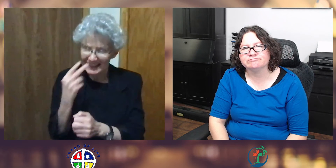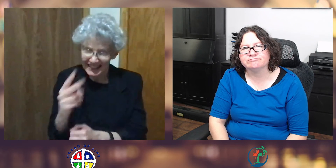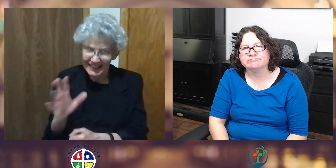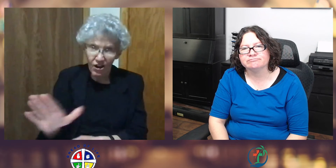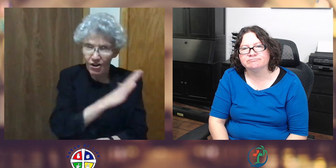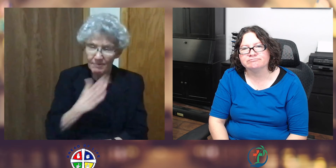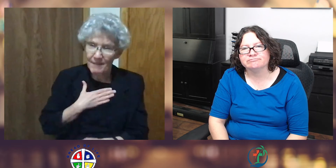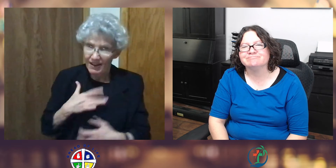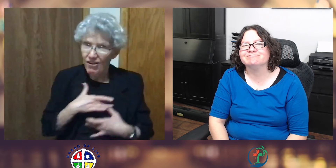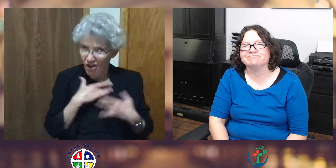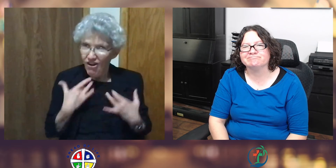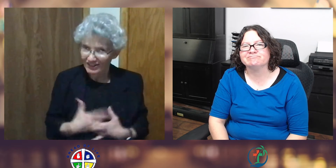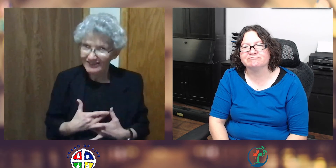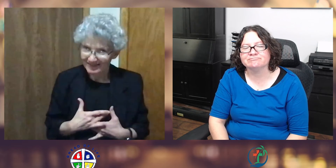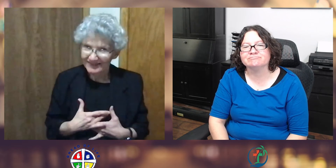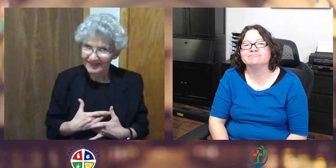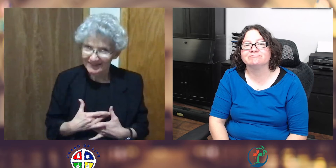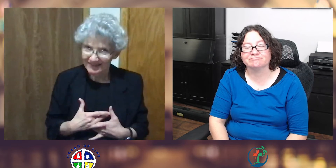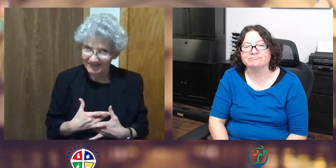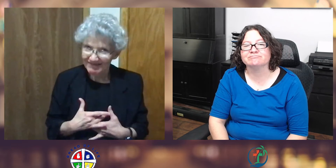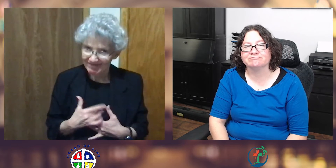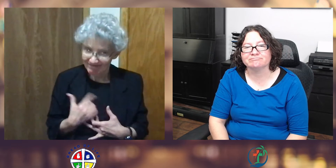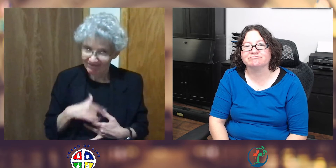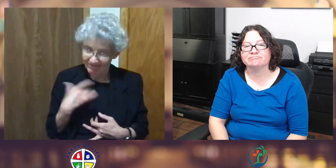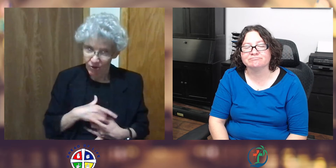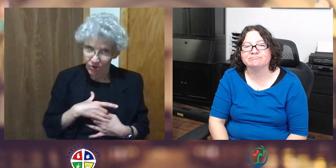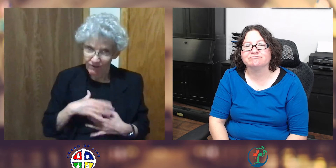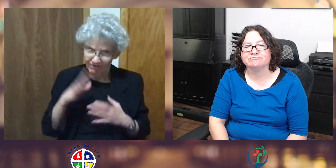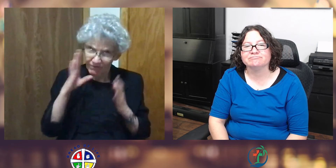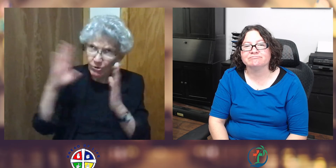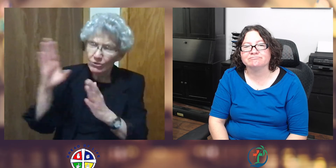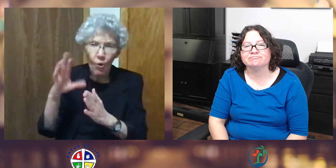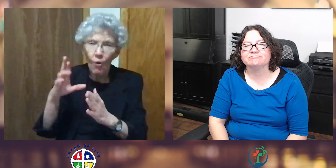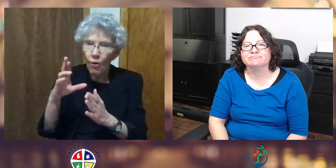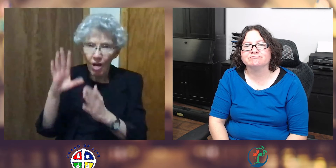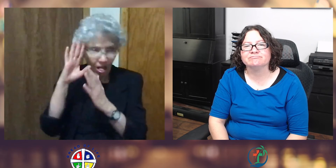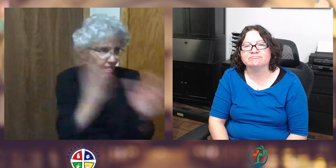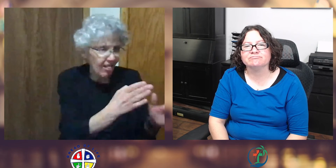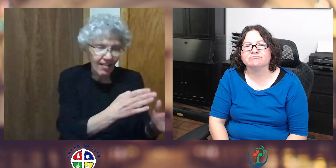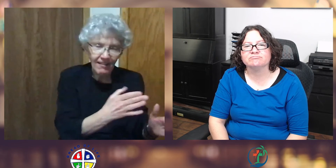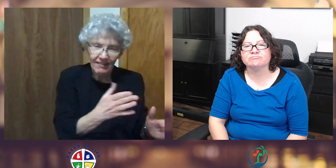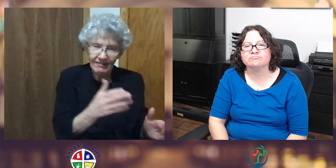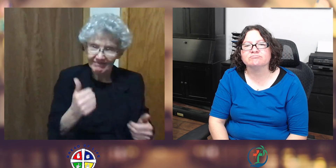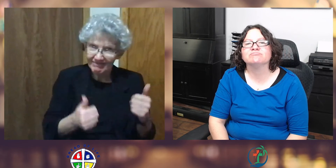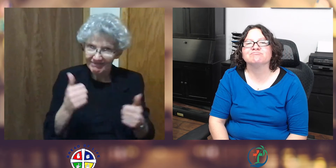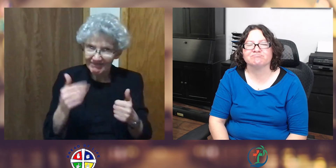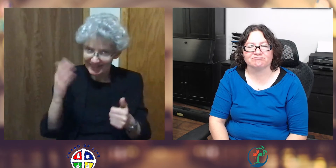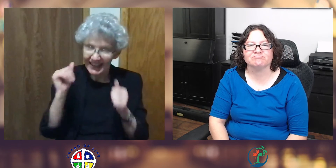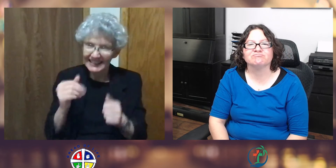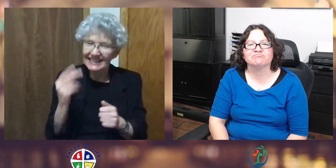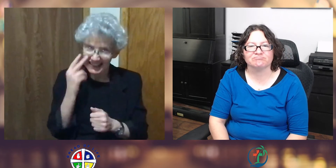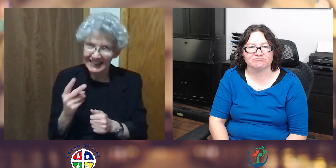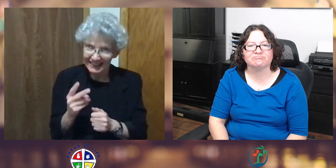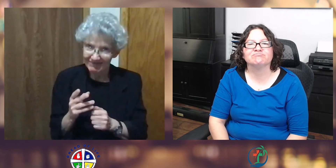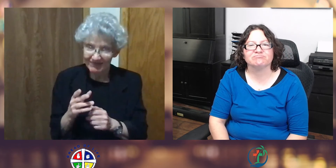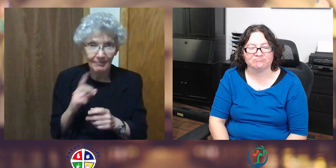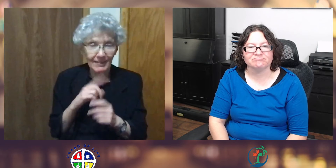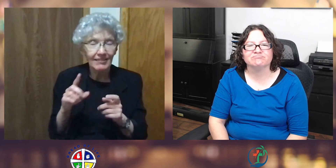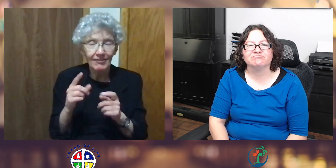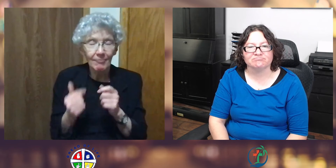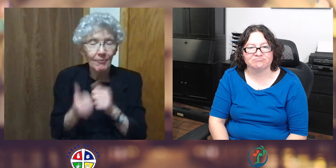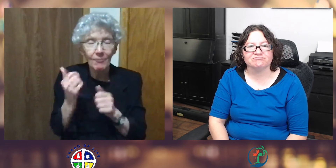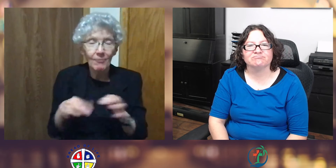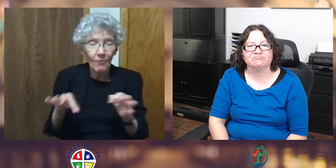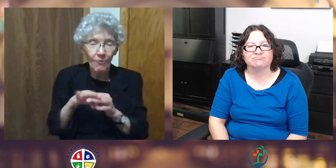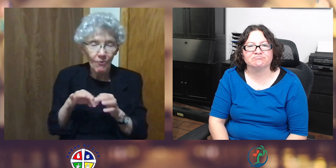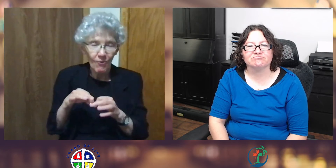to trap Jesus in his words. They could twist something he said to defame him. Have you thought about that? They will find it easier to twist something he is reported to have said than if it is